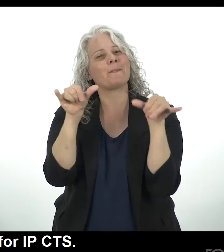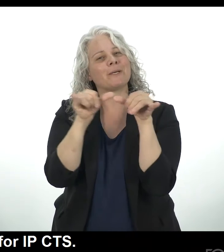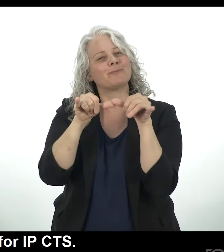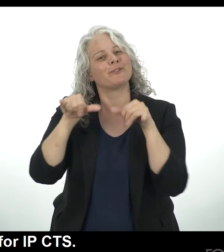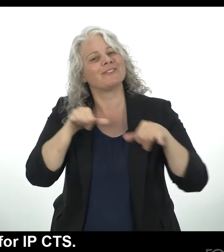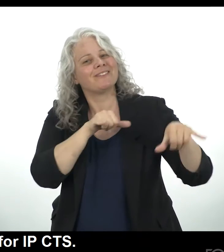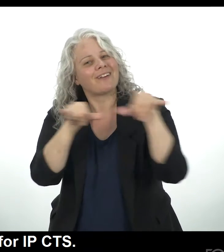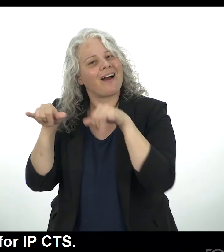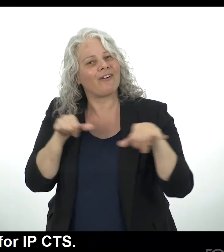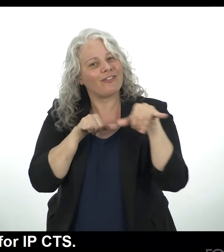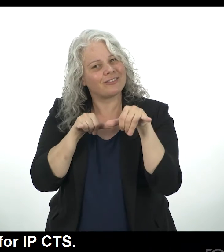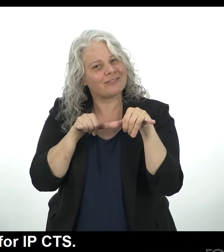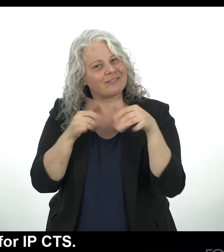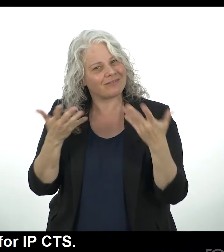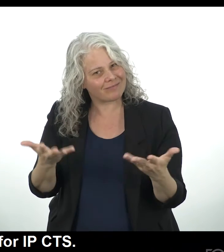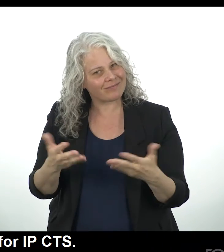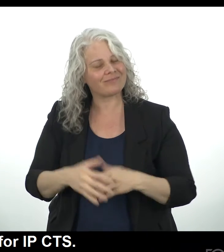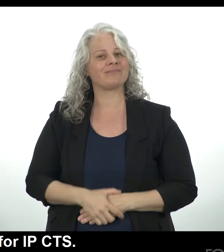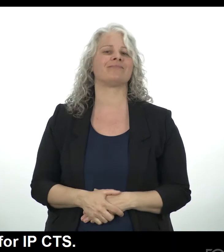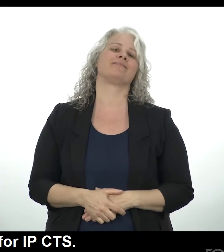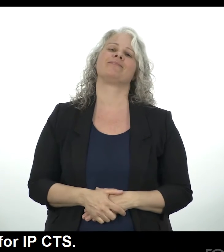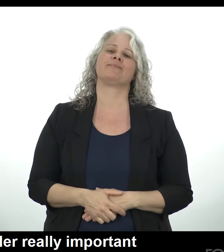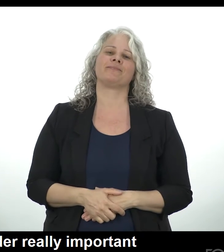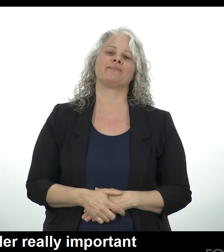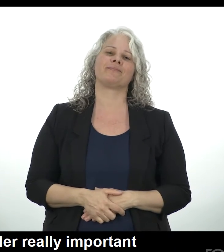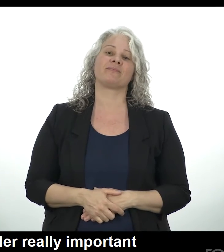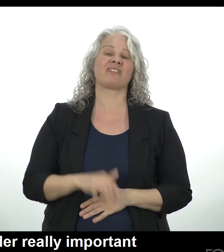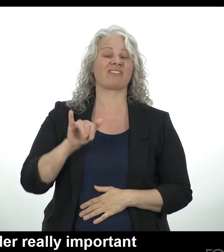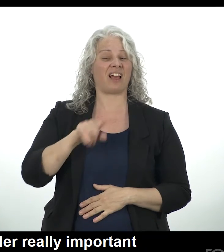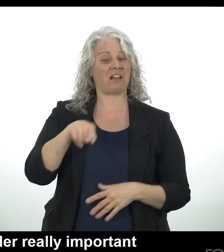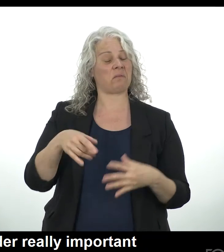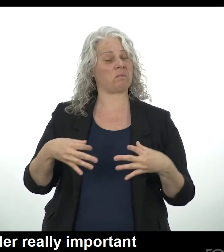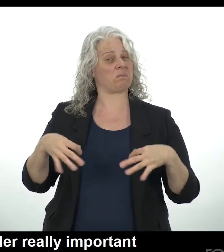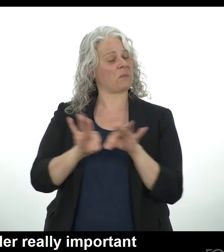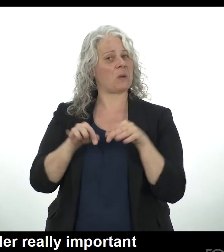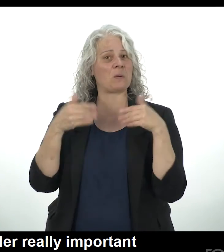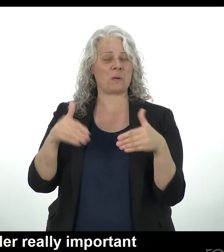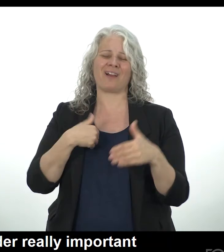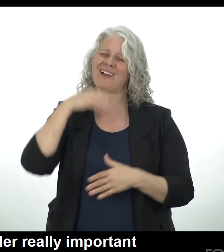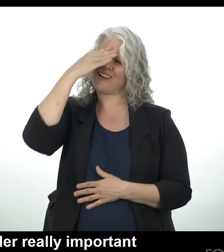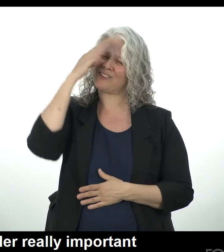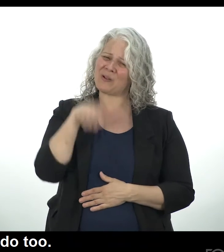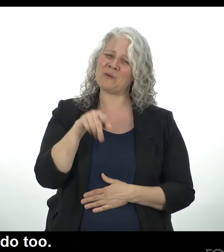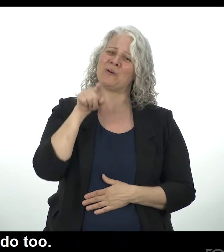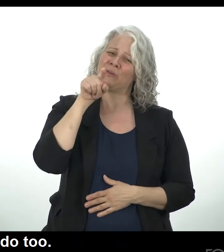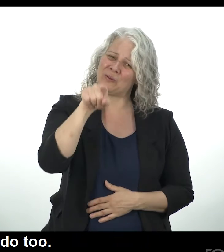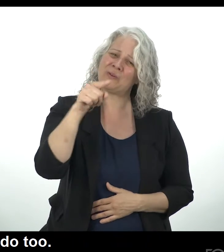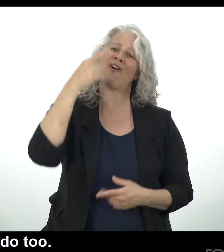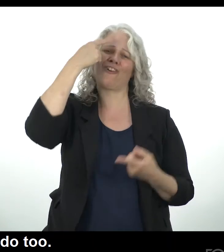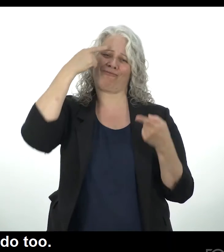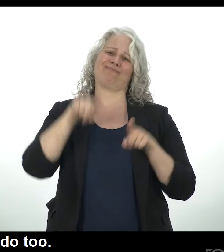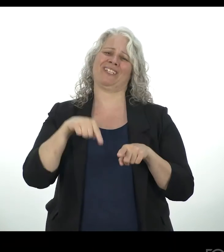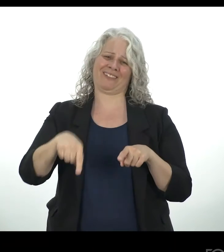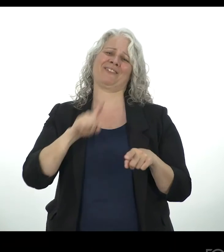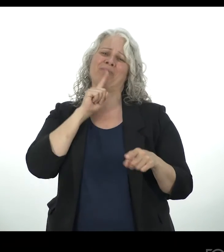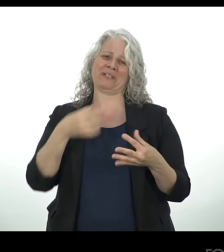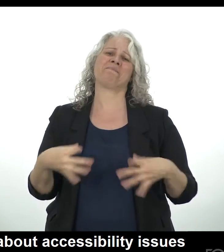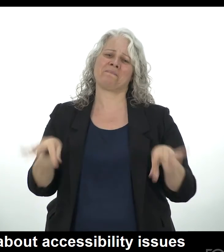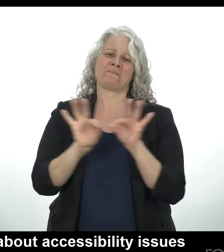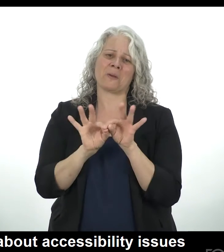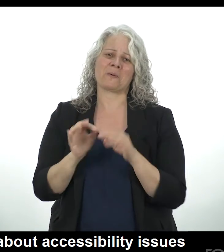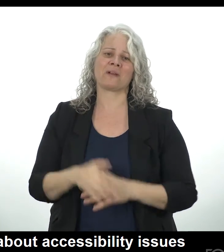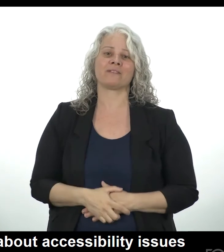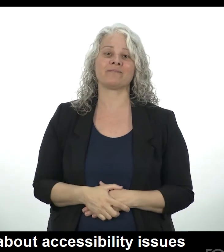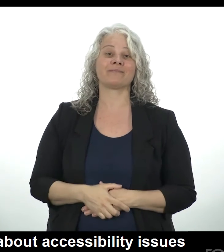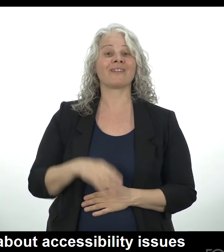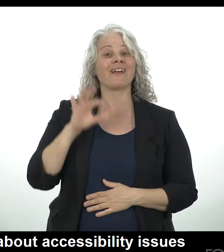captioning delay and accuracy for IPCTS. This is a matter that I consider really important, and I know you do too.